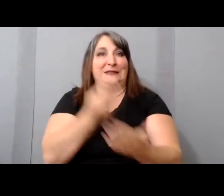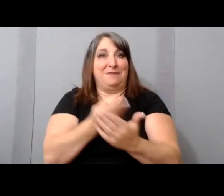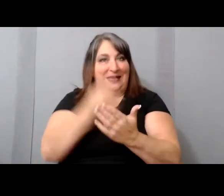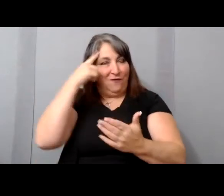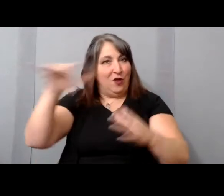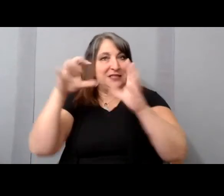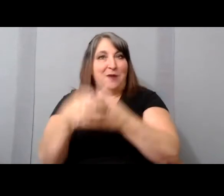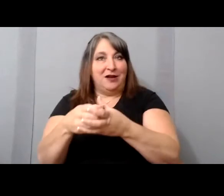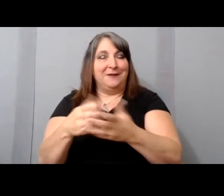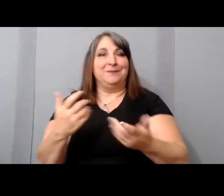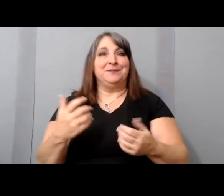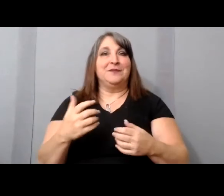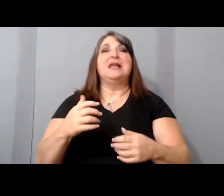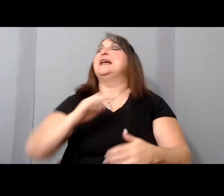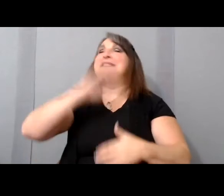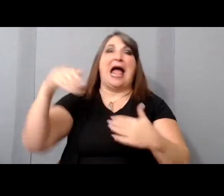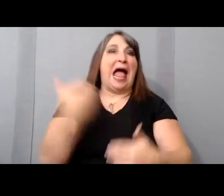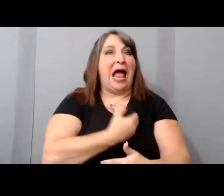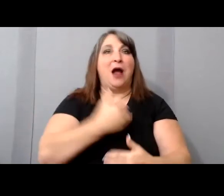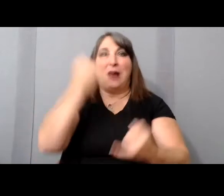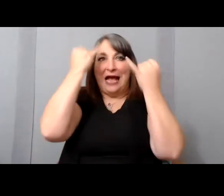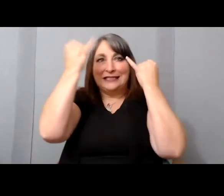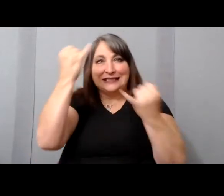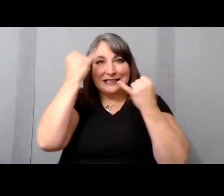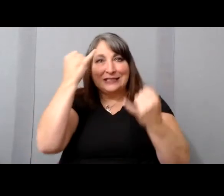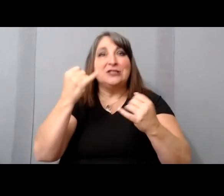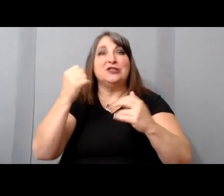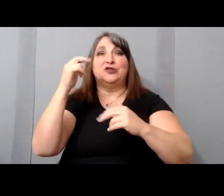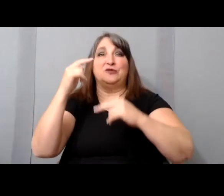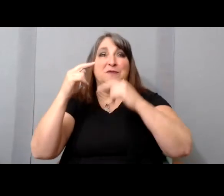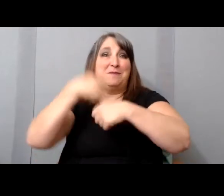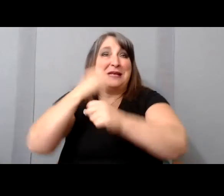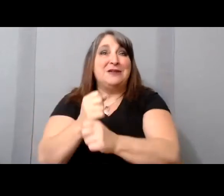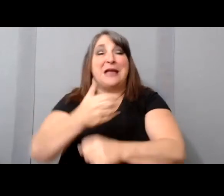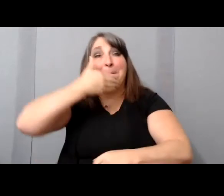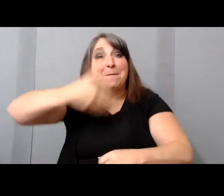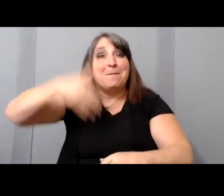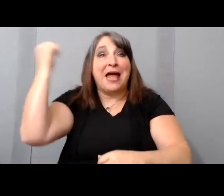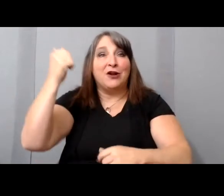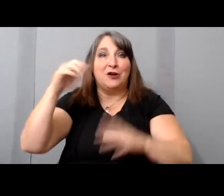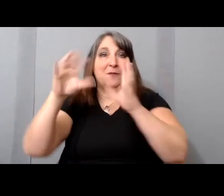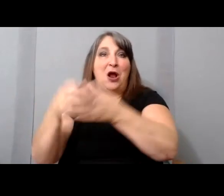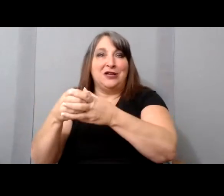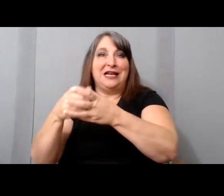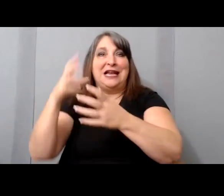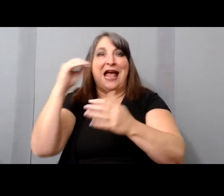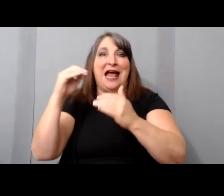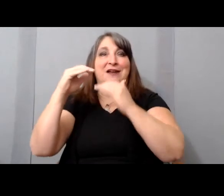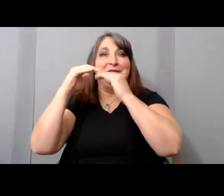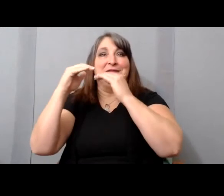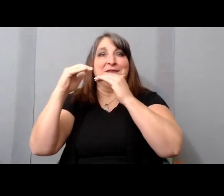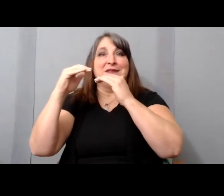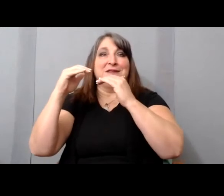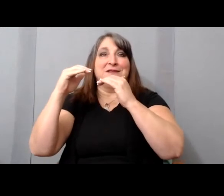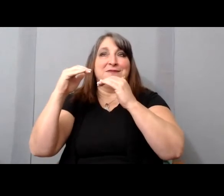our ideas to build a better party and a flatter party. Now, through this program, just to give you guys some context on